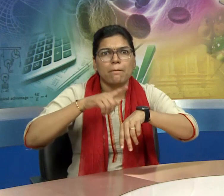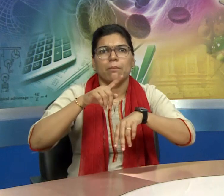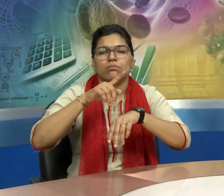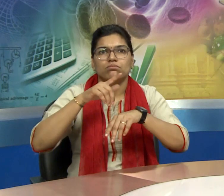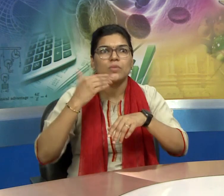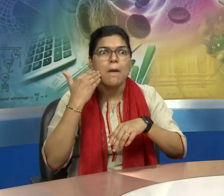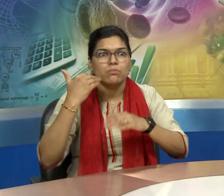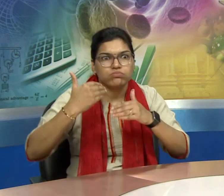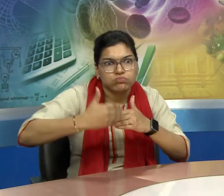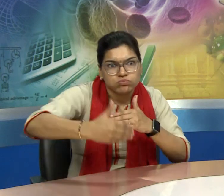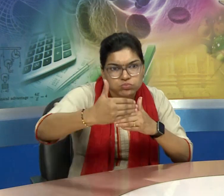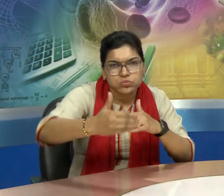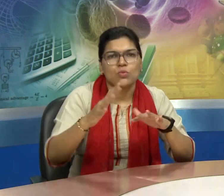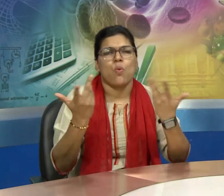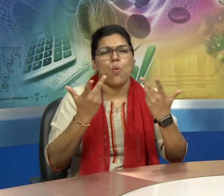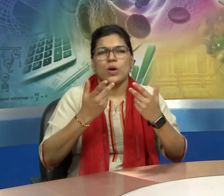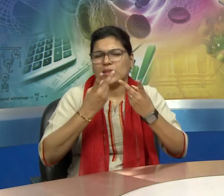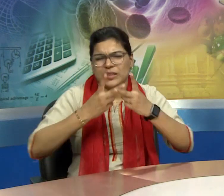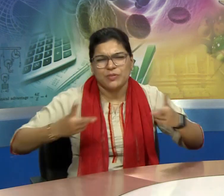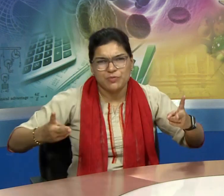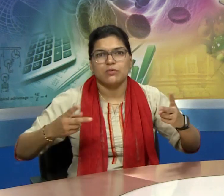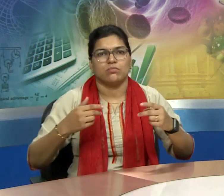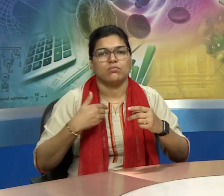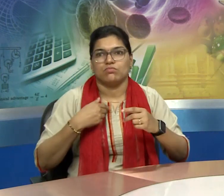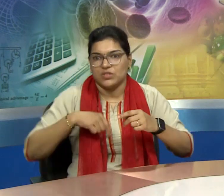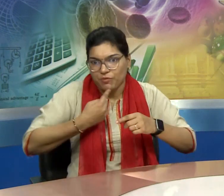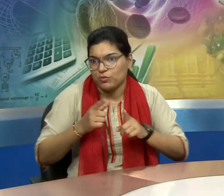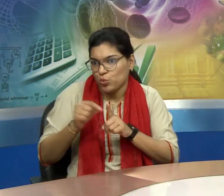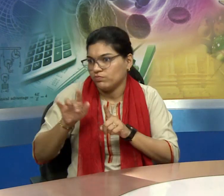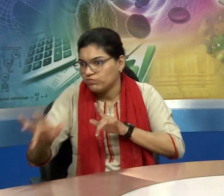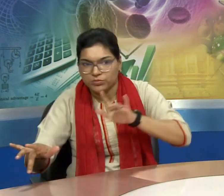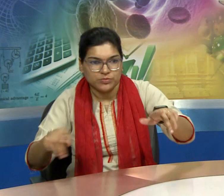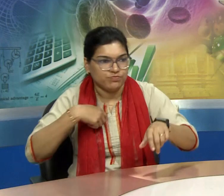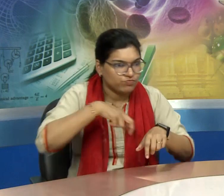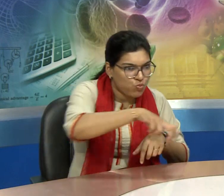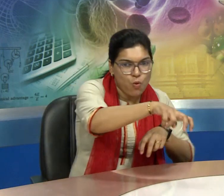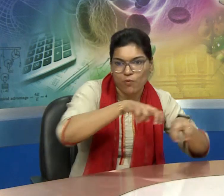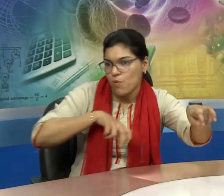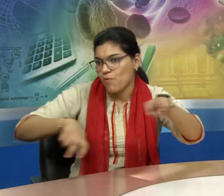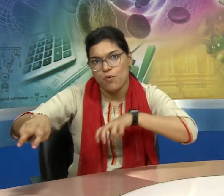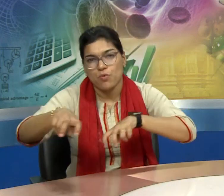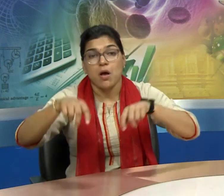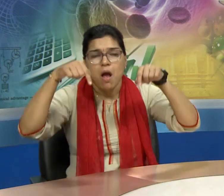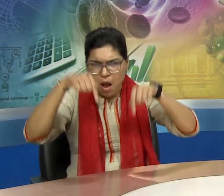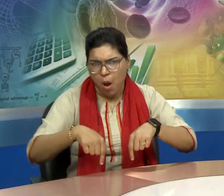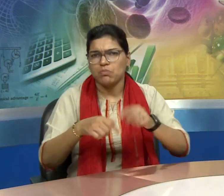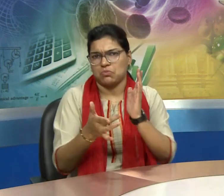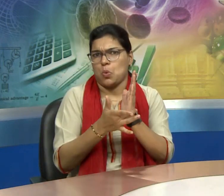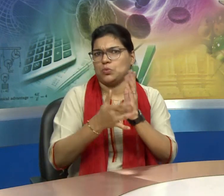So we find the place from where we get the information or from where we get the material. So that